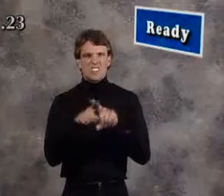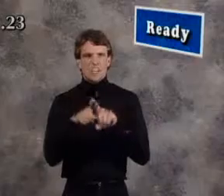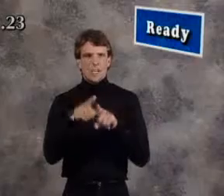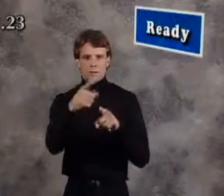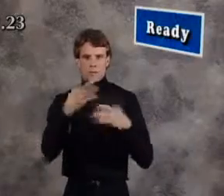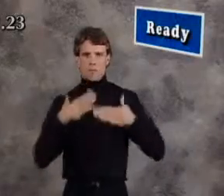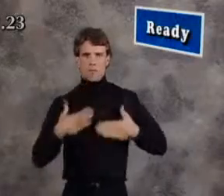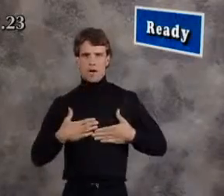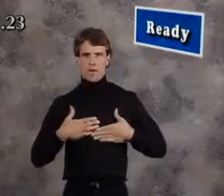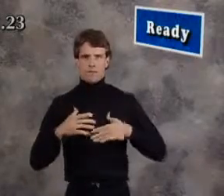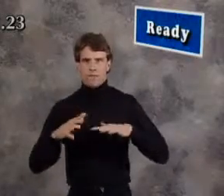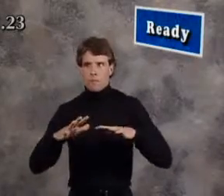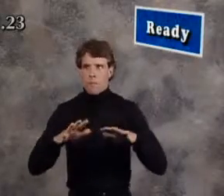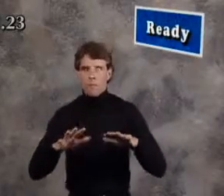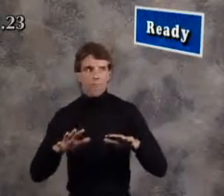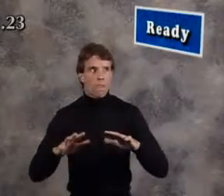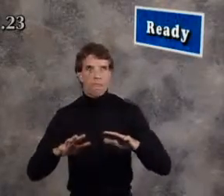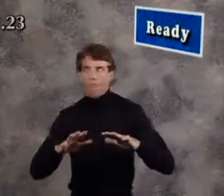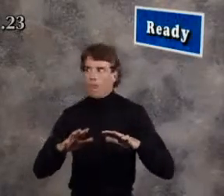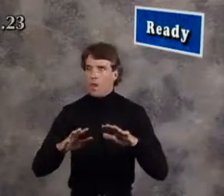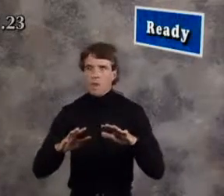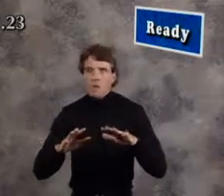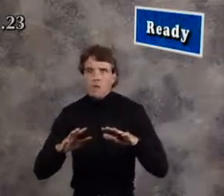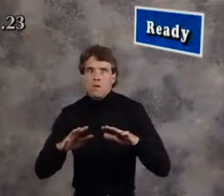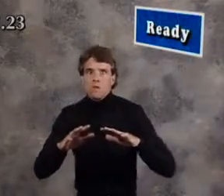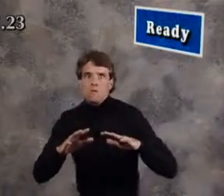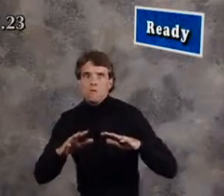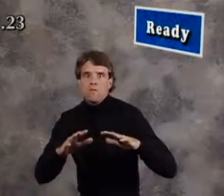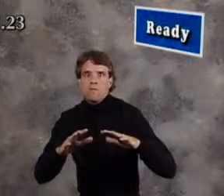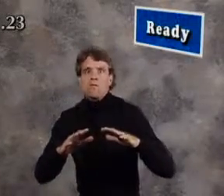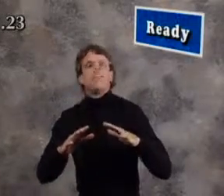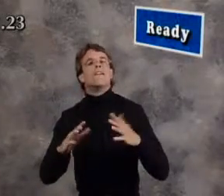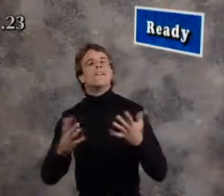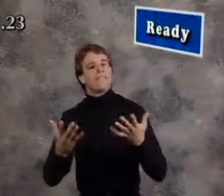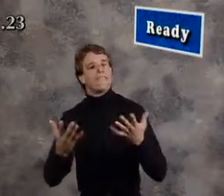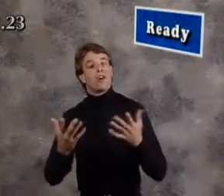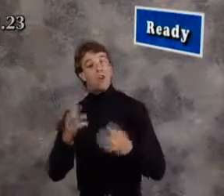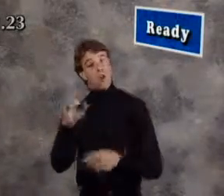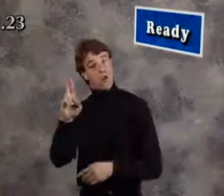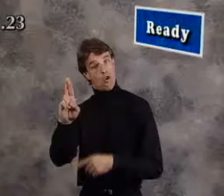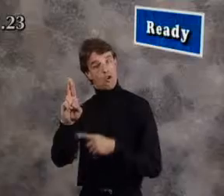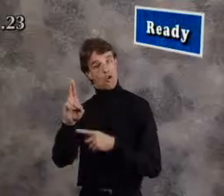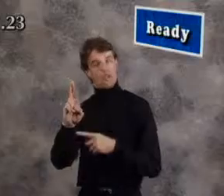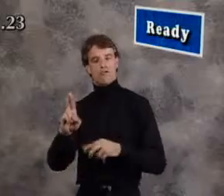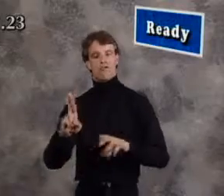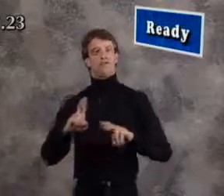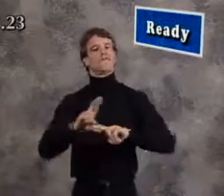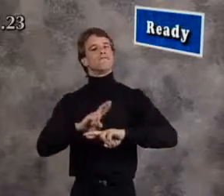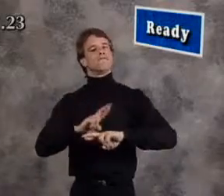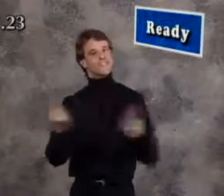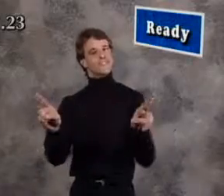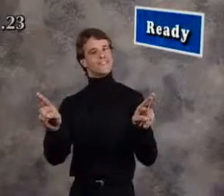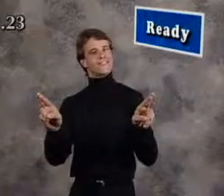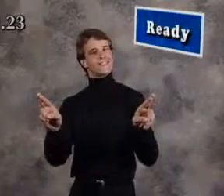This sign shows your body poised and ready to go, using the R hand shapes. Ready.